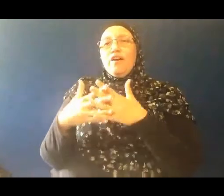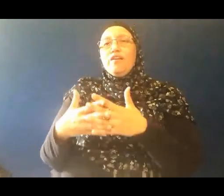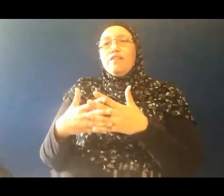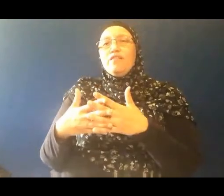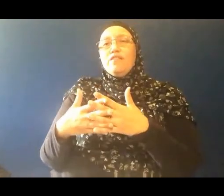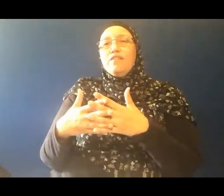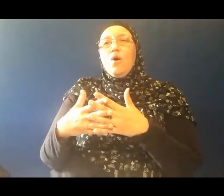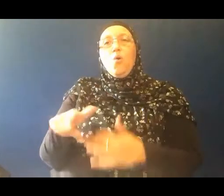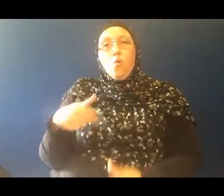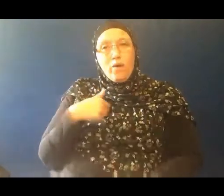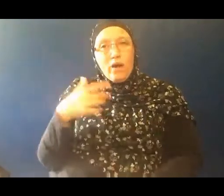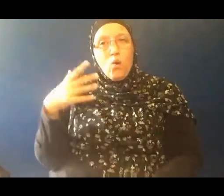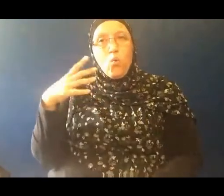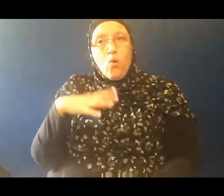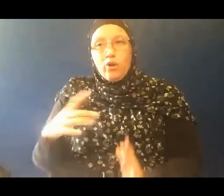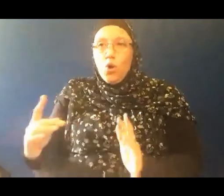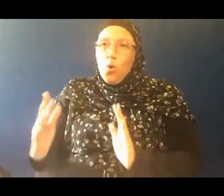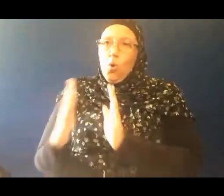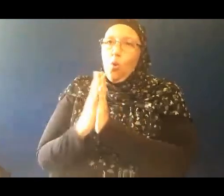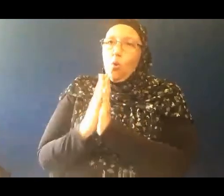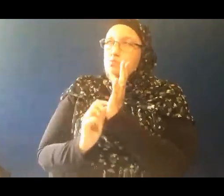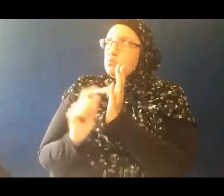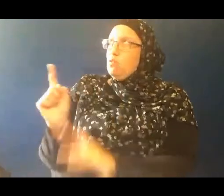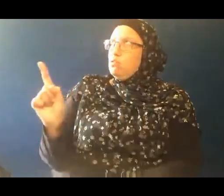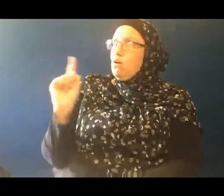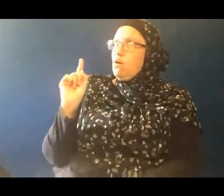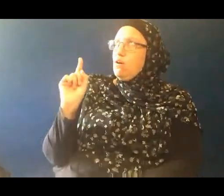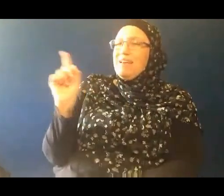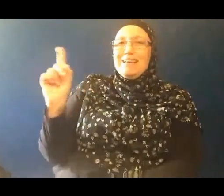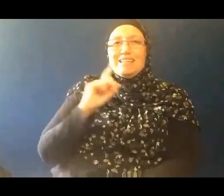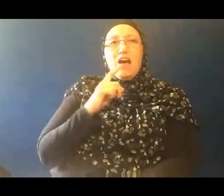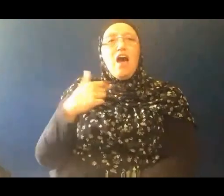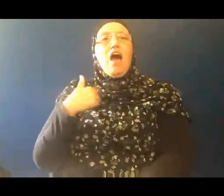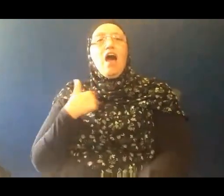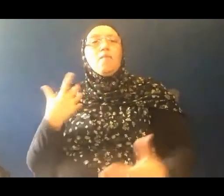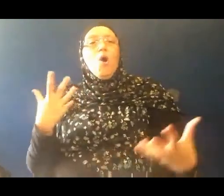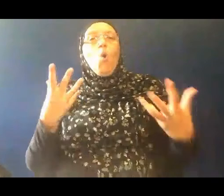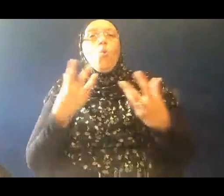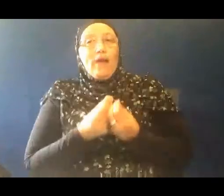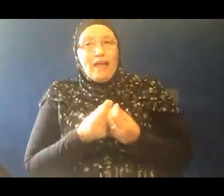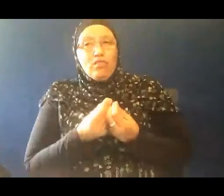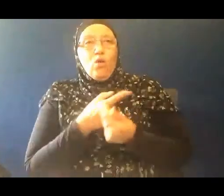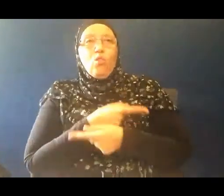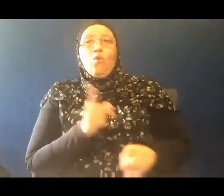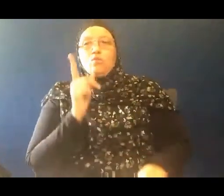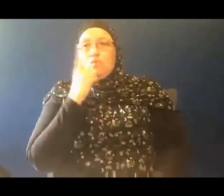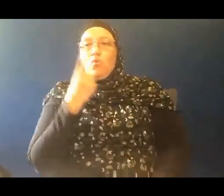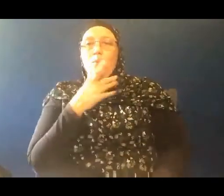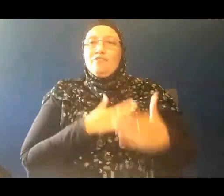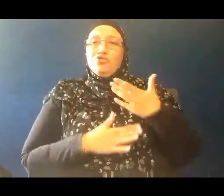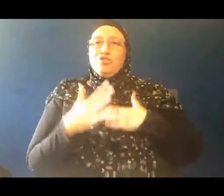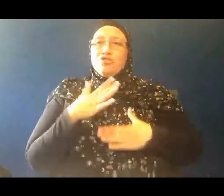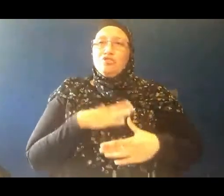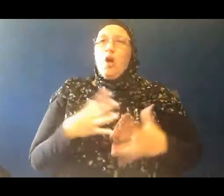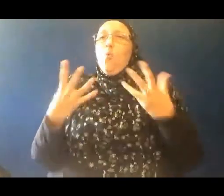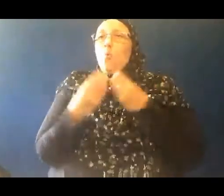to God? God says, I am with those who are patient. This ma'iyyat, being with God, it means nearness